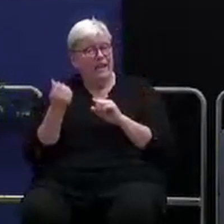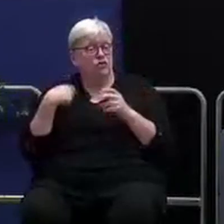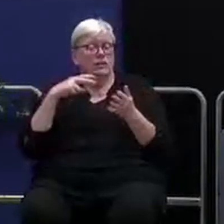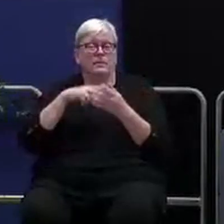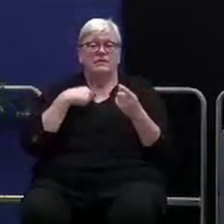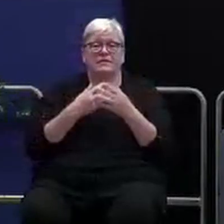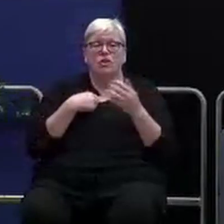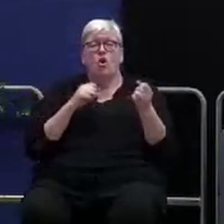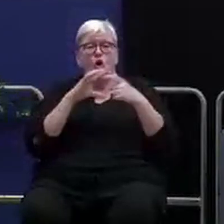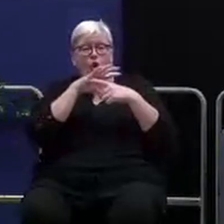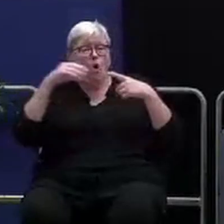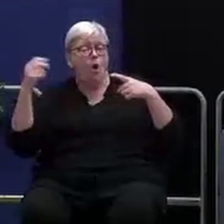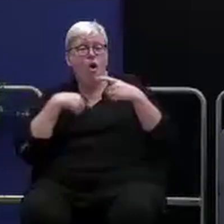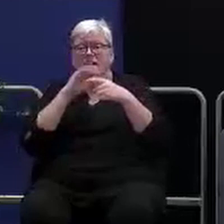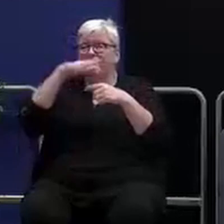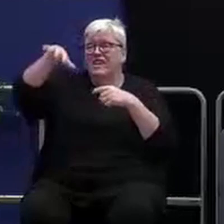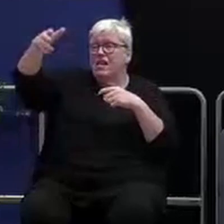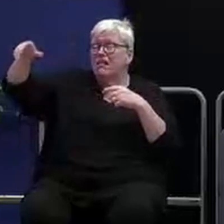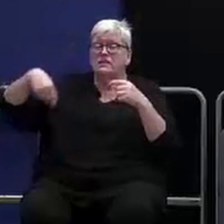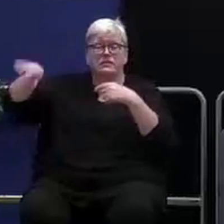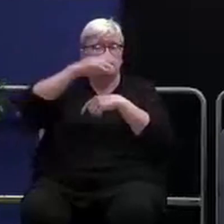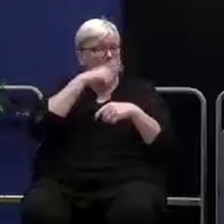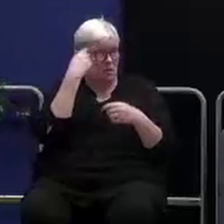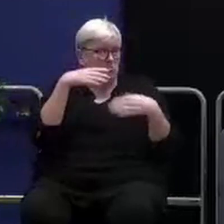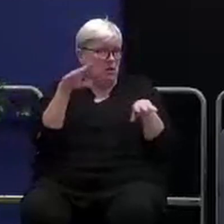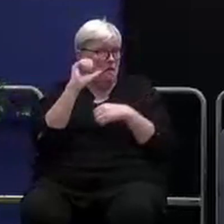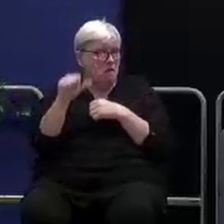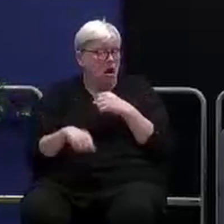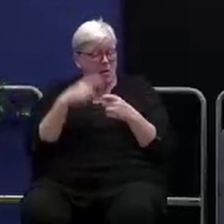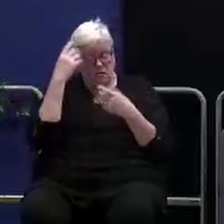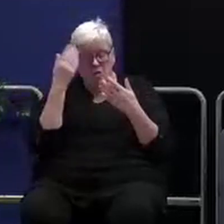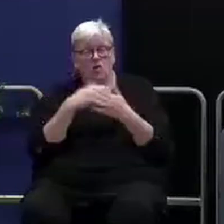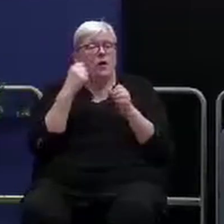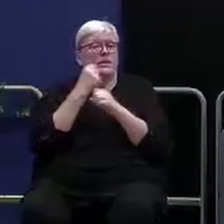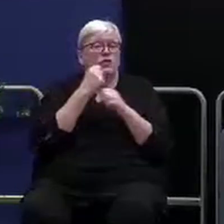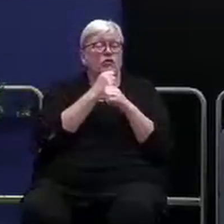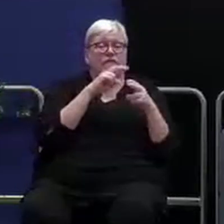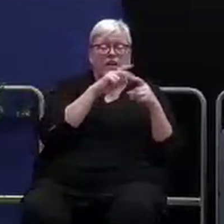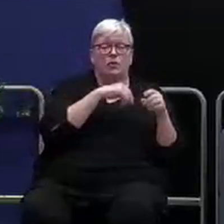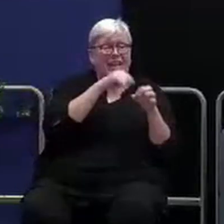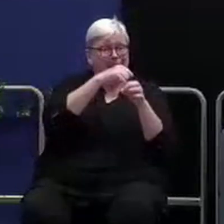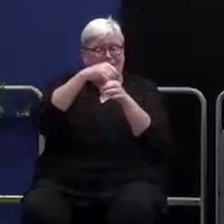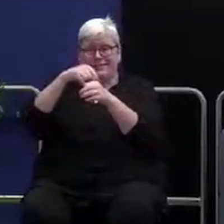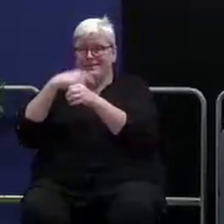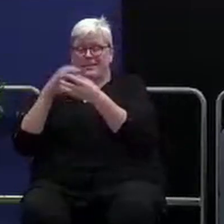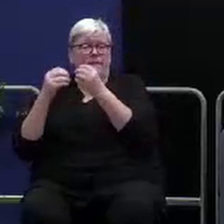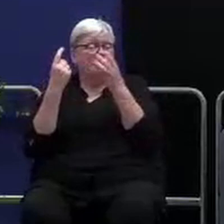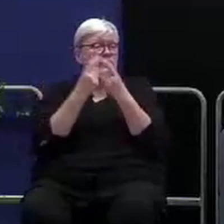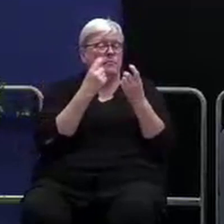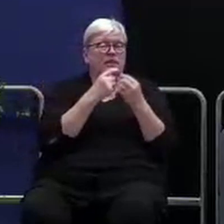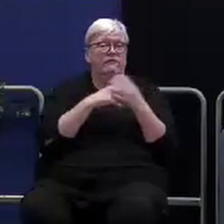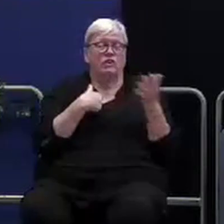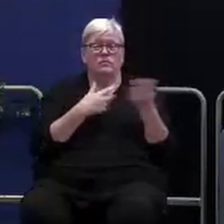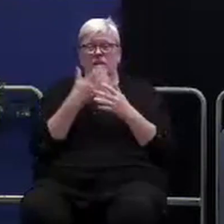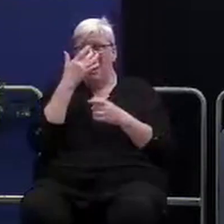cornfields in the background, so perhaps it was a farm after all. My great-grandfather was a chemist who, my mother said, invented a formula for artificial